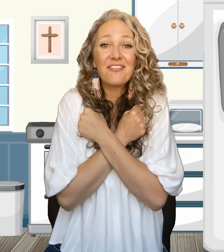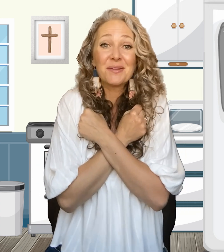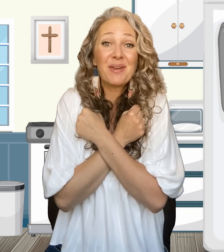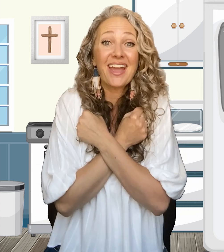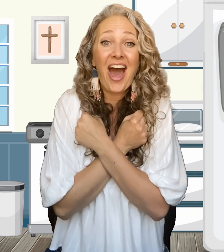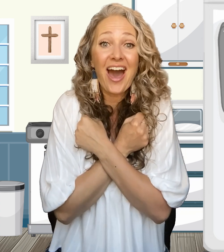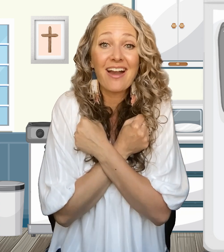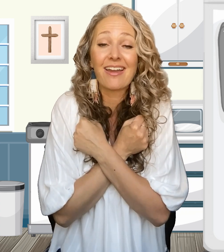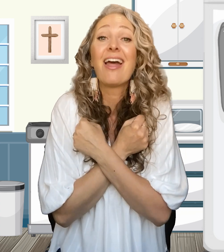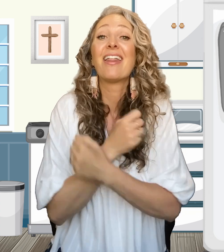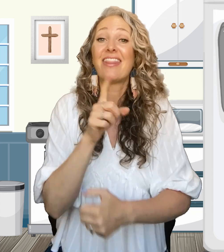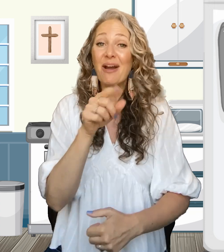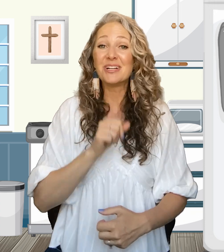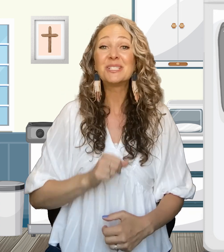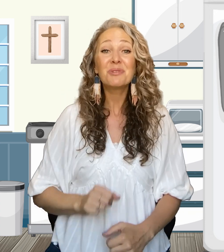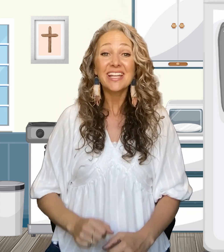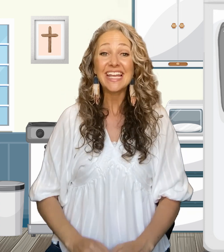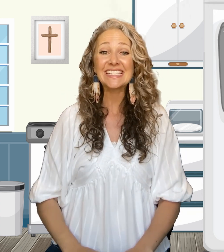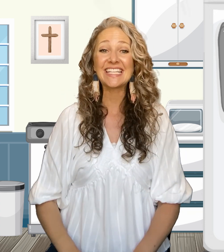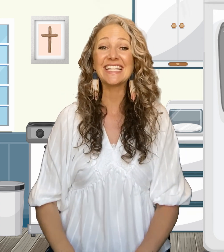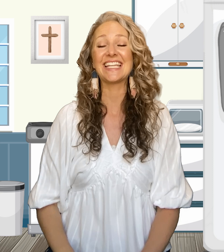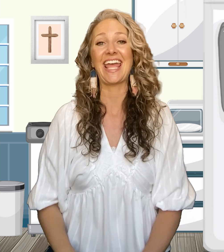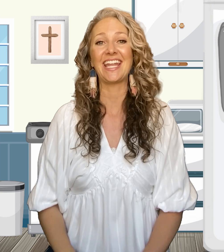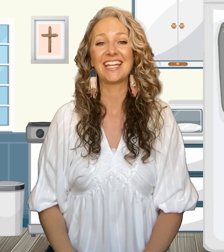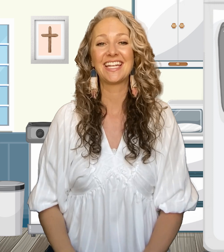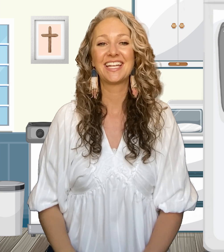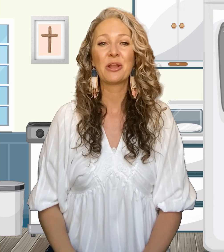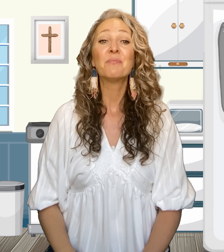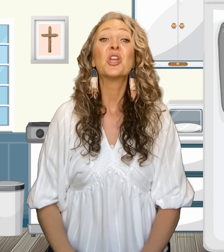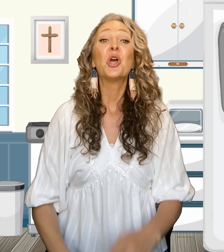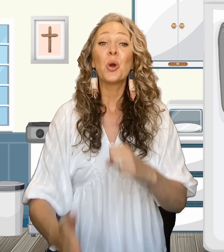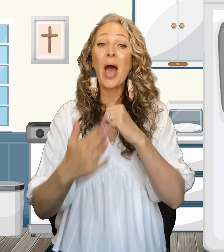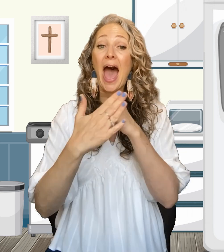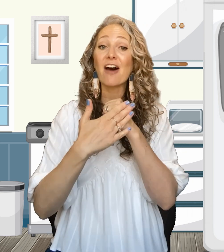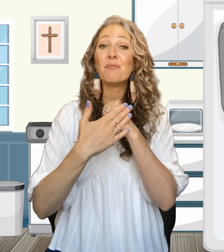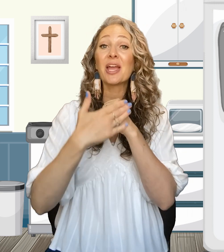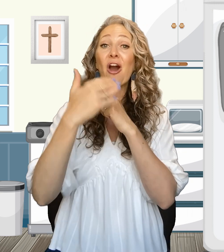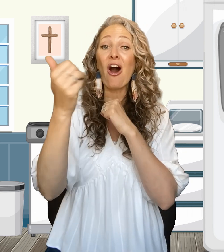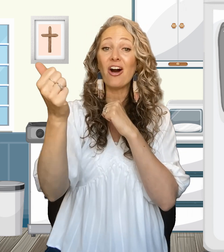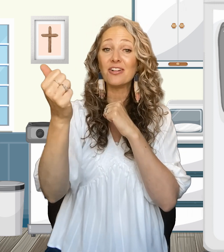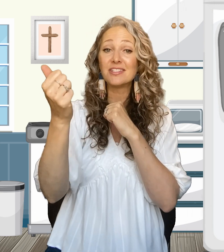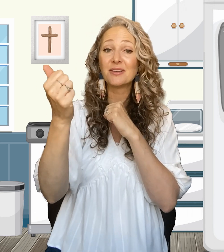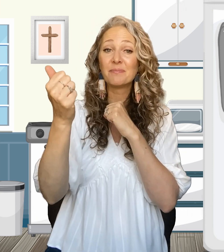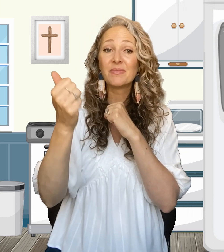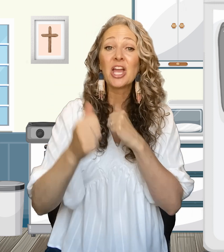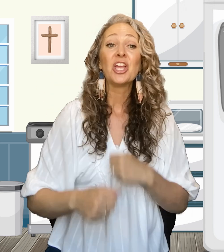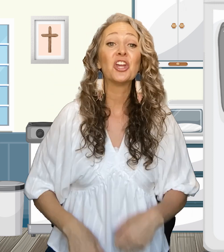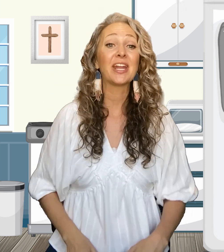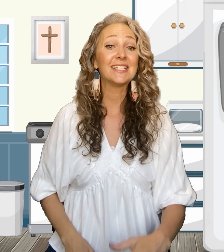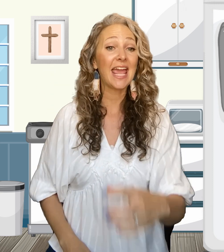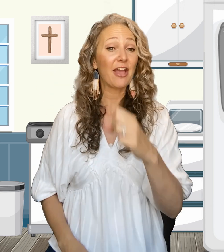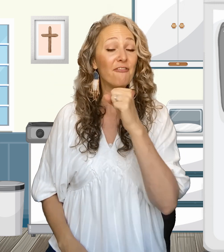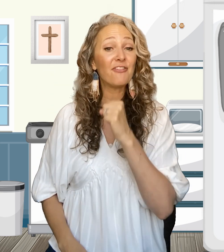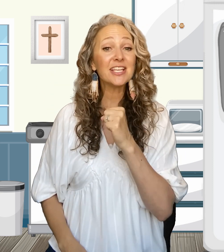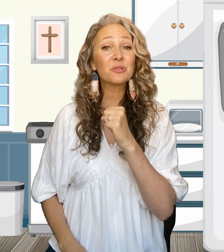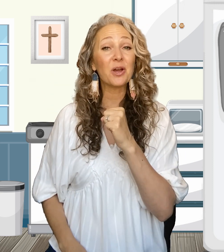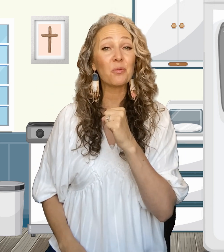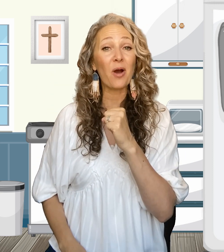big hug. That one's pretty easy, isn't it? Who have been called. You're going to take a fist with one